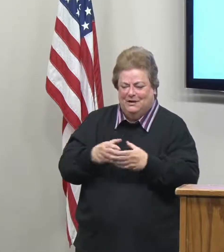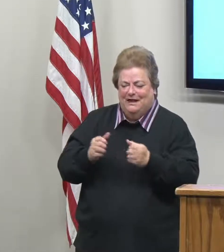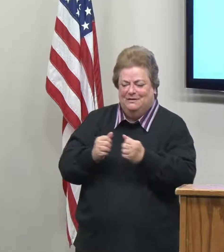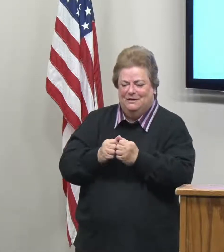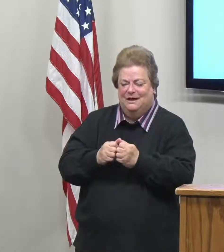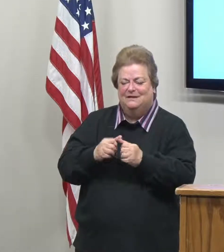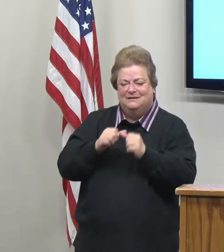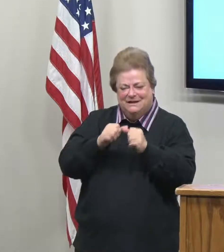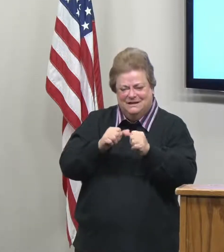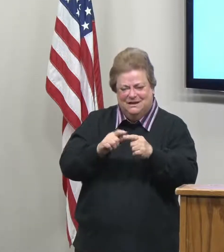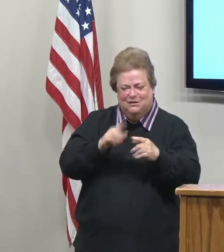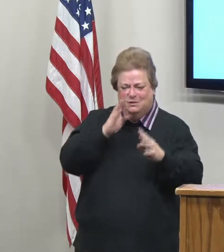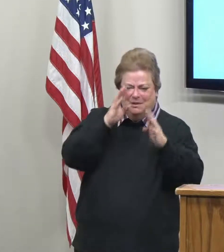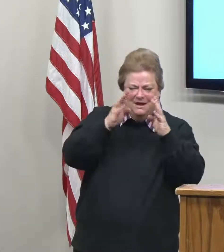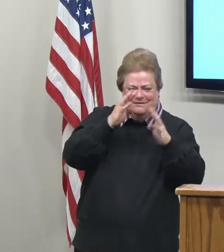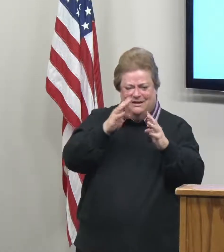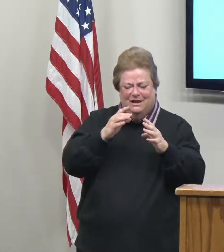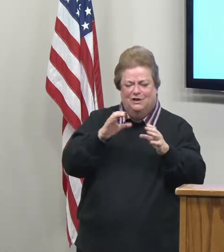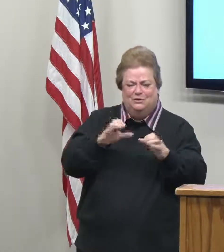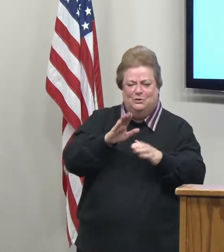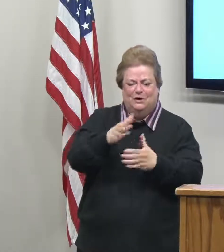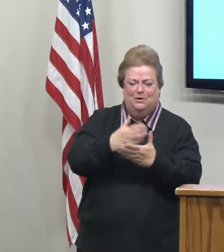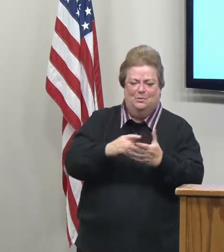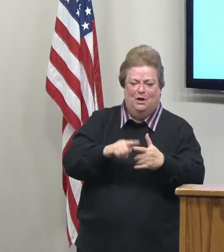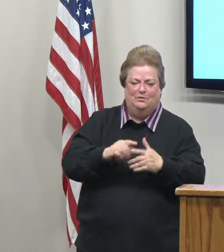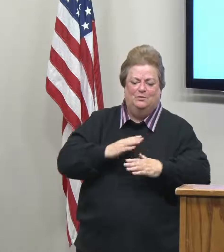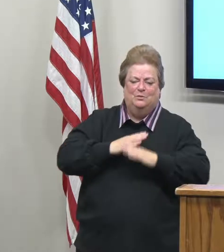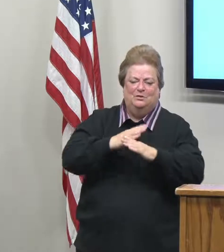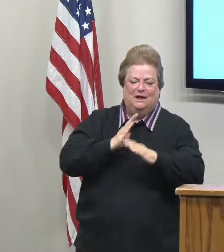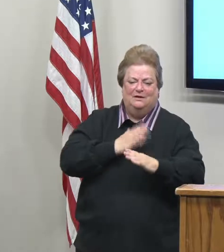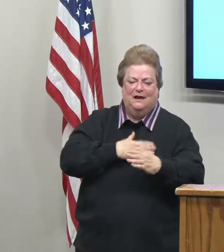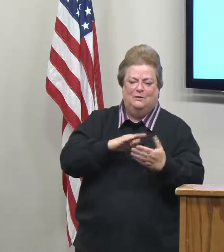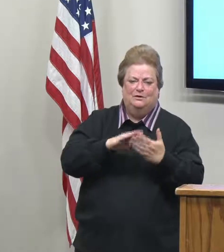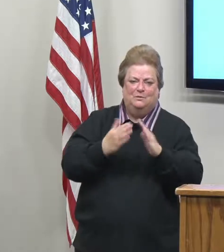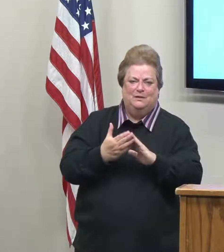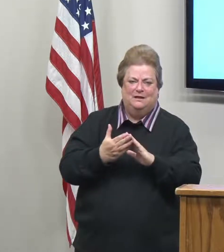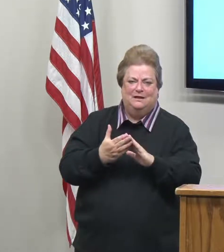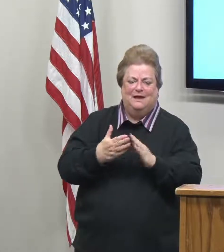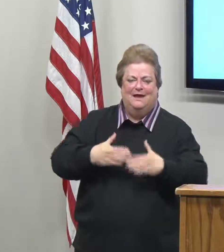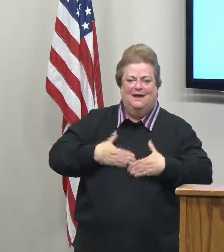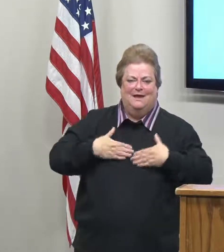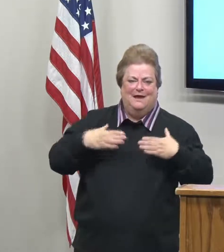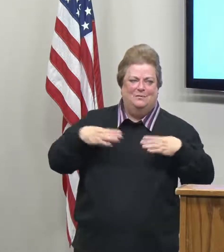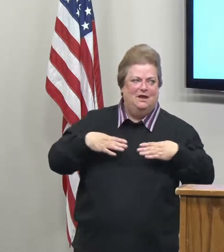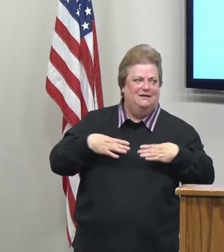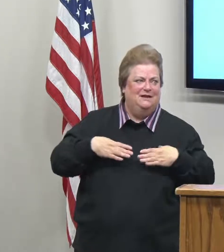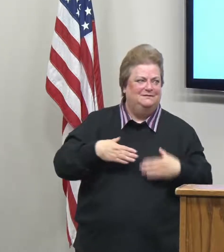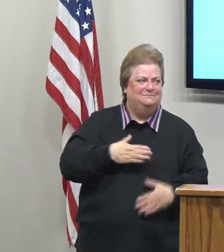innovative in the meantime and for doing your part to protect our community. Happy holidays.